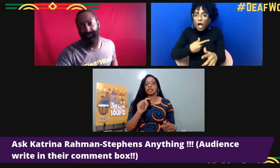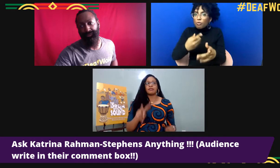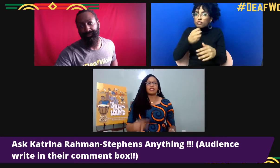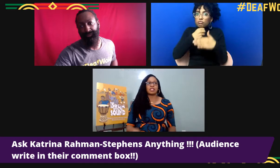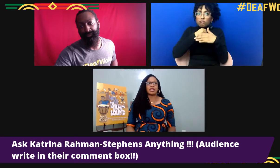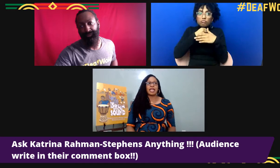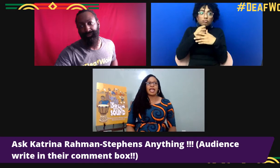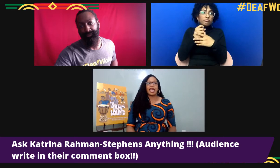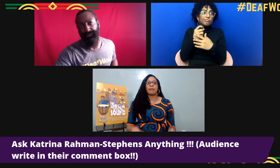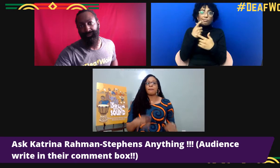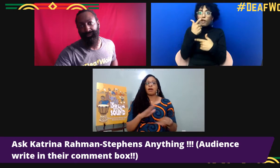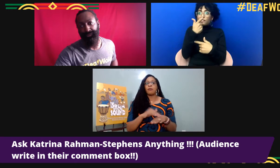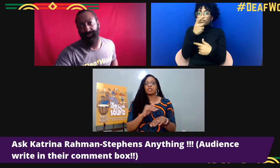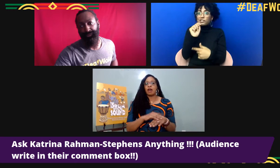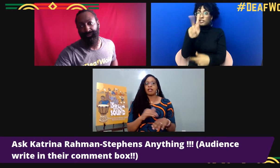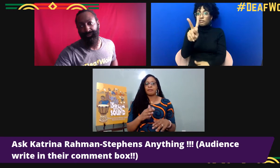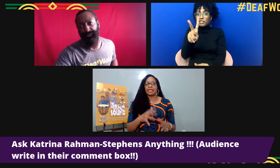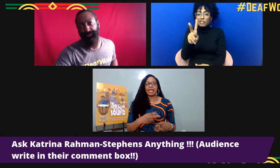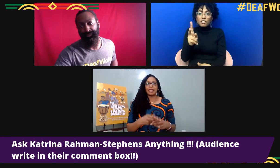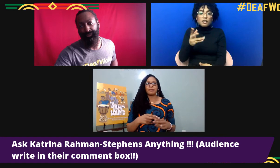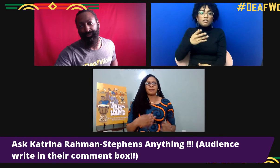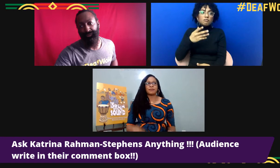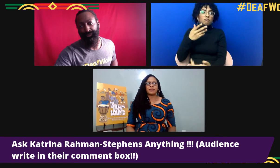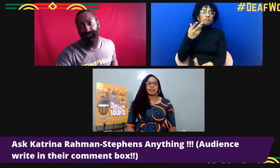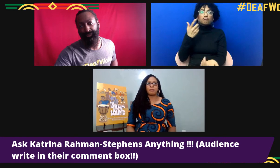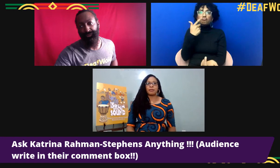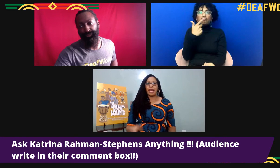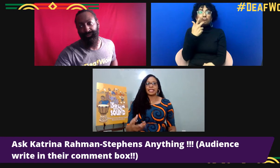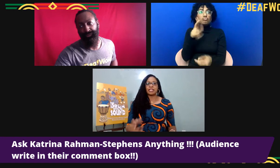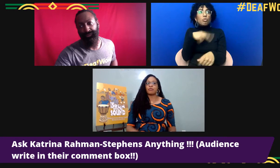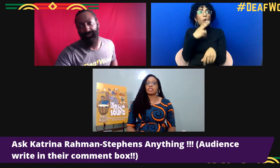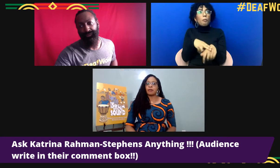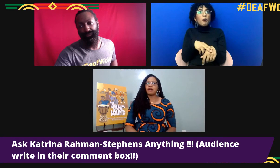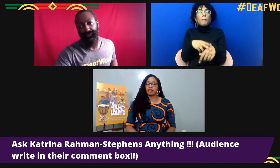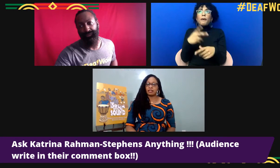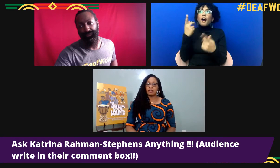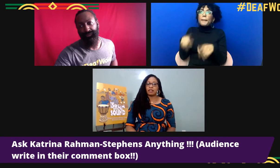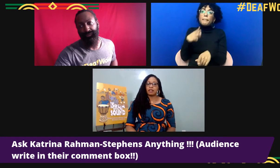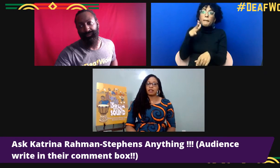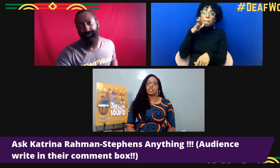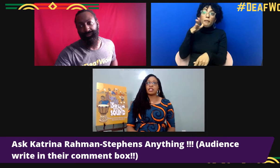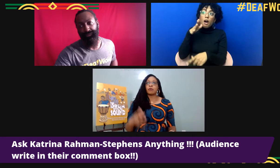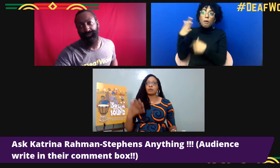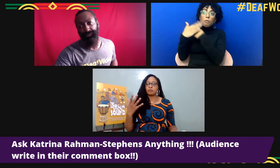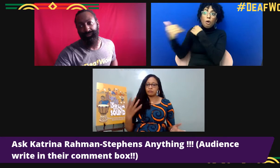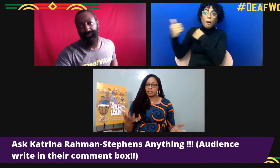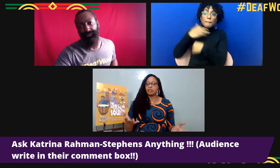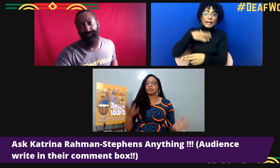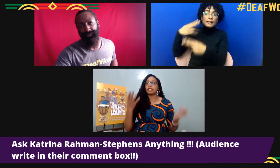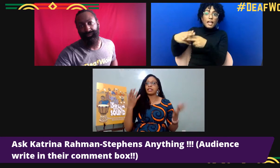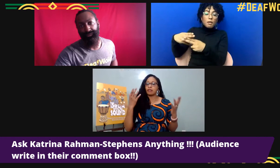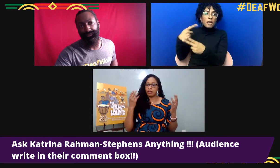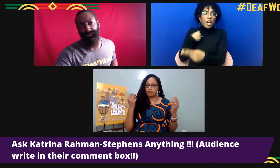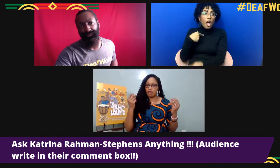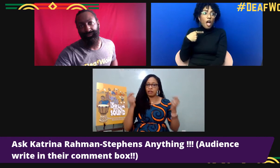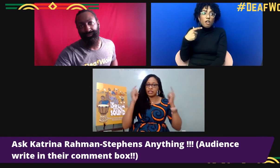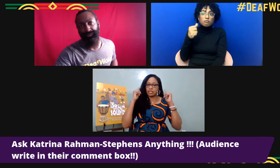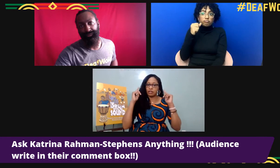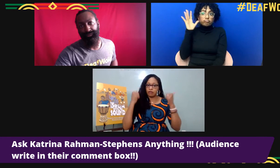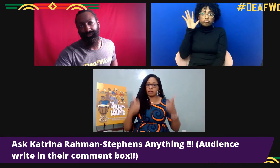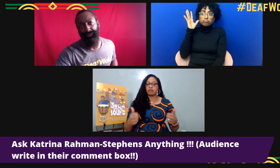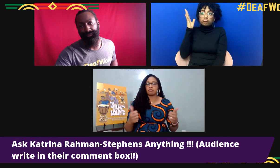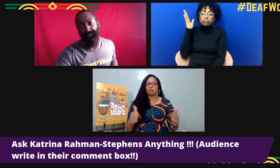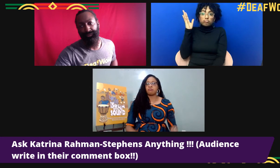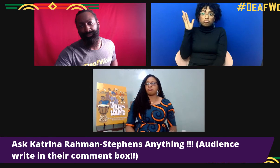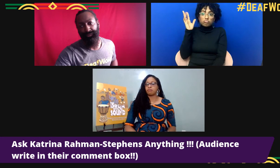watching television and my mom was calling my name, but I didn't respond. So literally, all of a